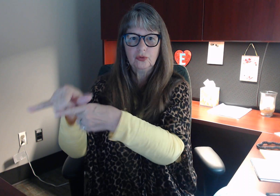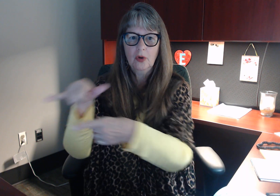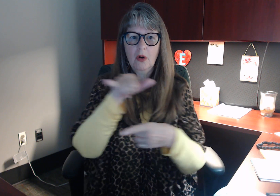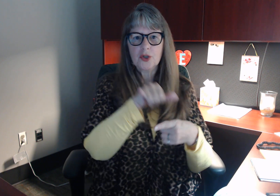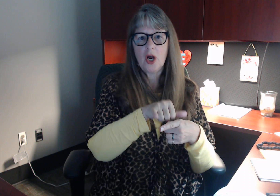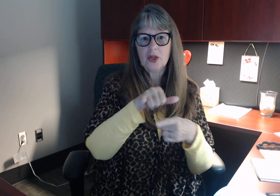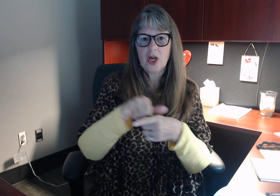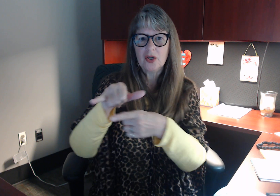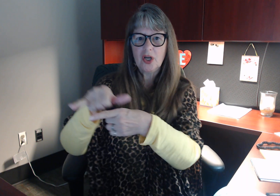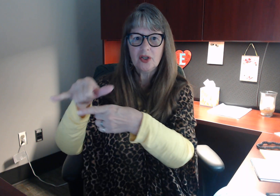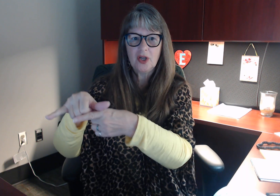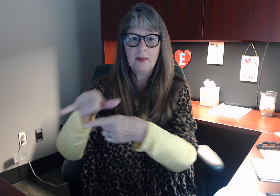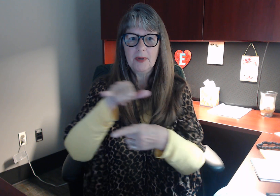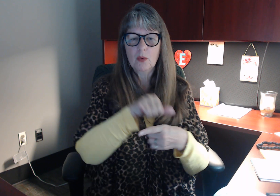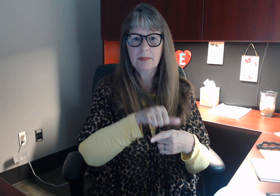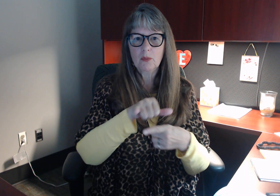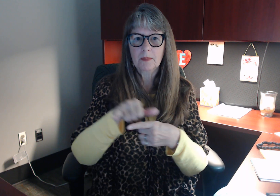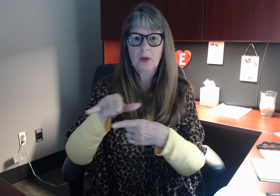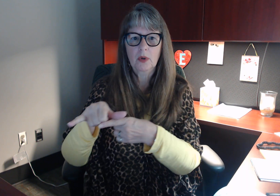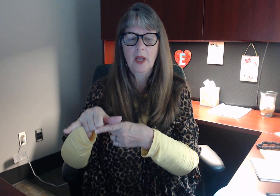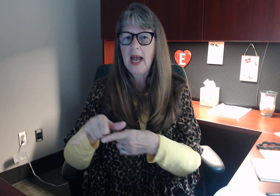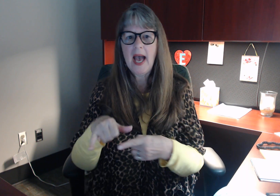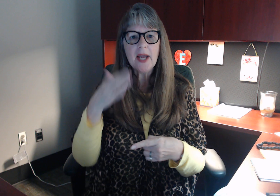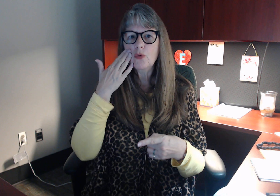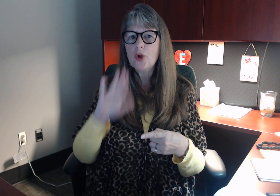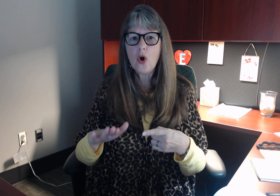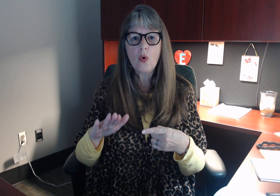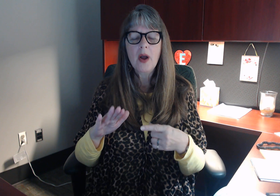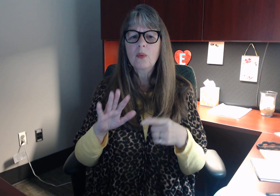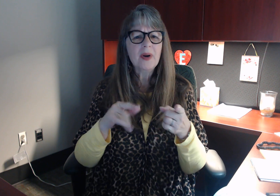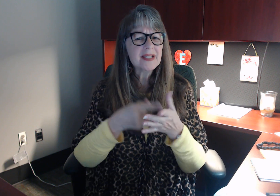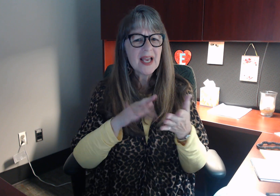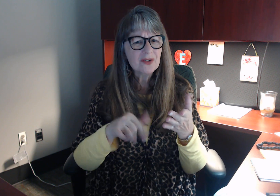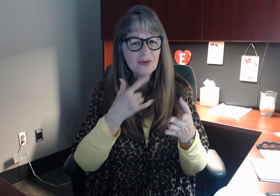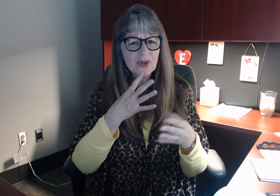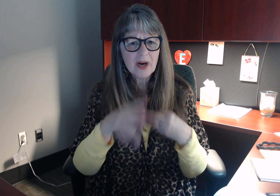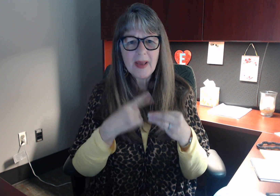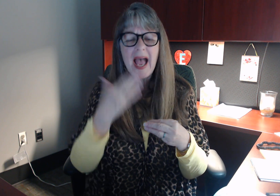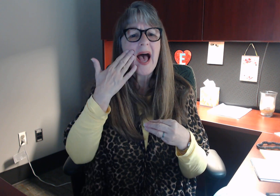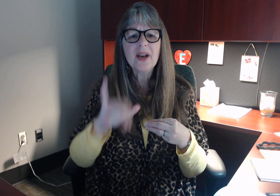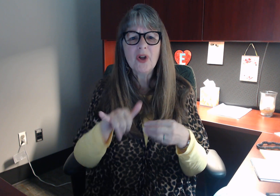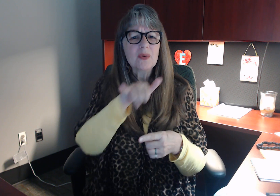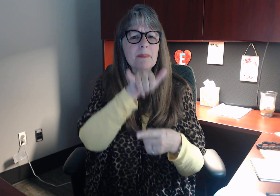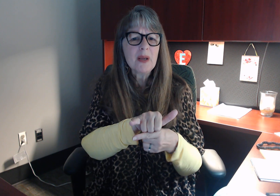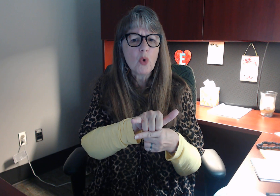or cha, cha, cha, cha. Big word, big word, big word. I don't know. What is that you're talking about? I don't know. It's a big